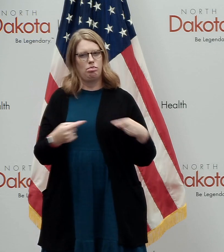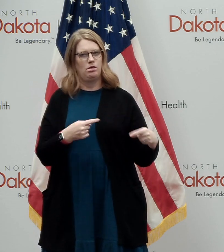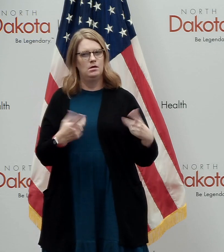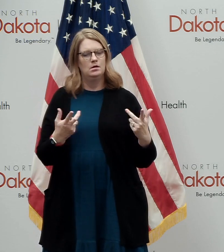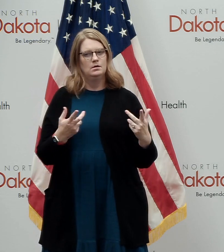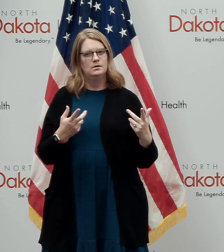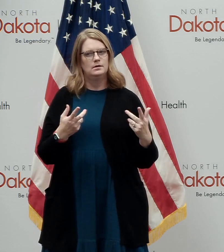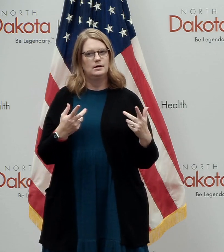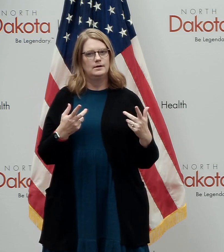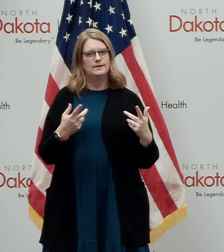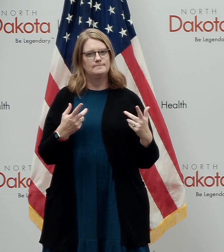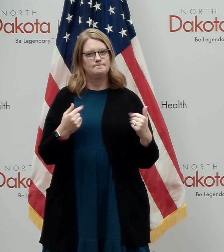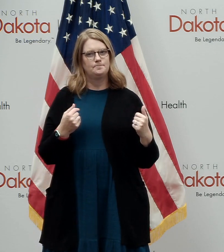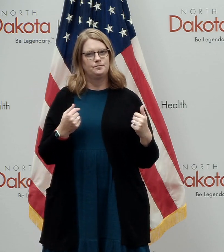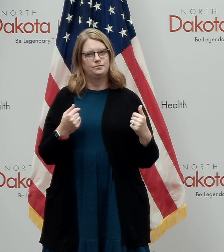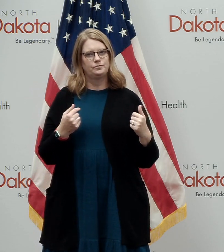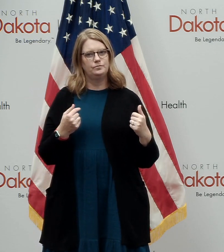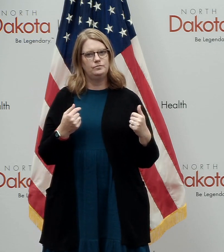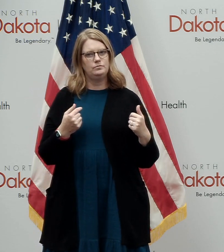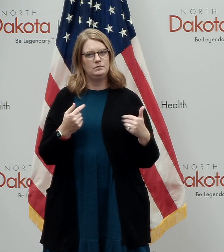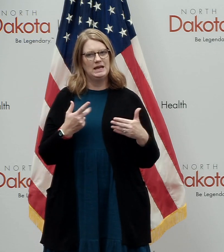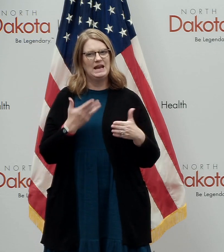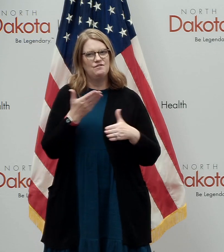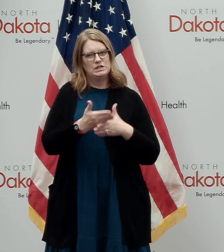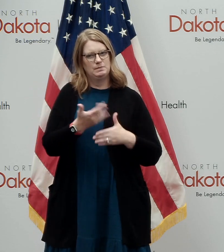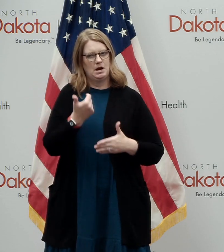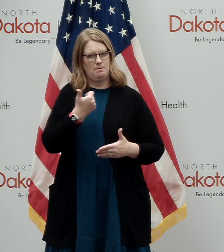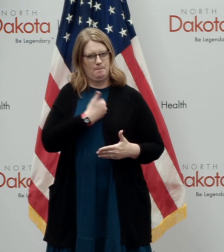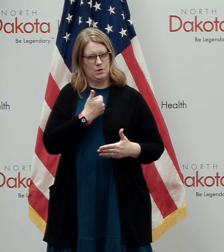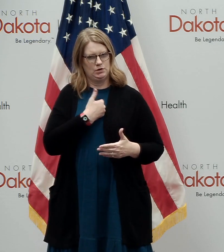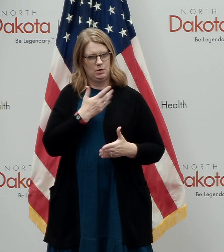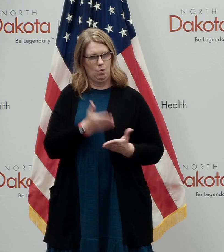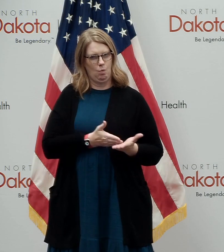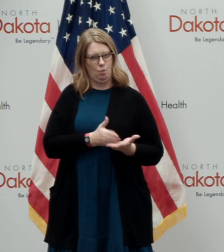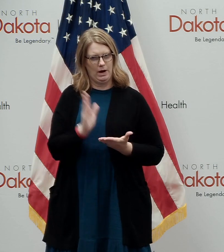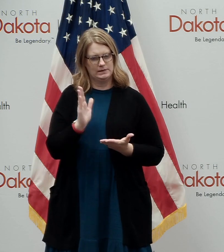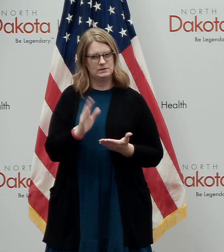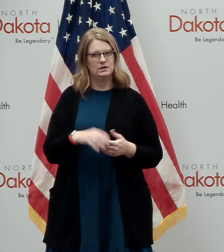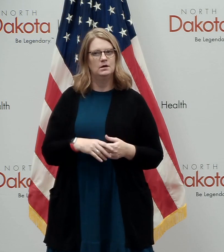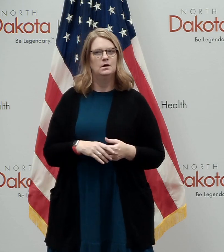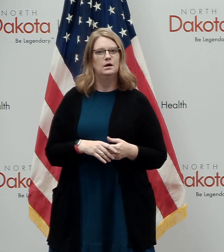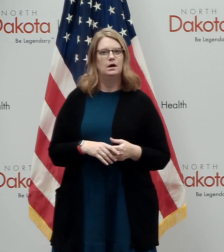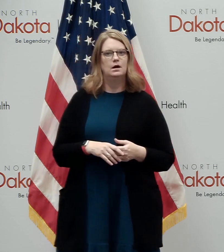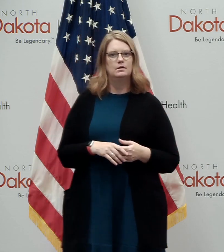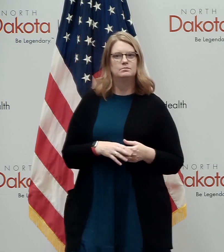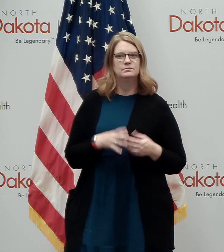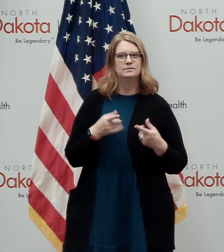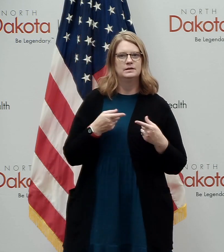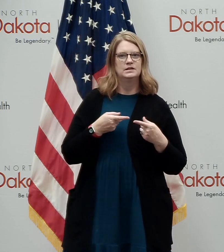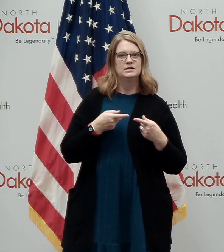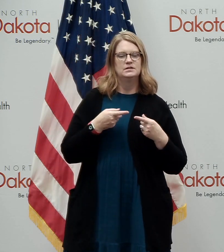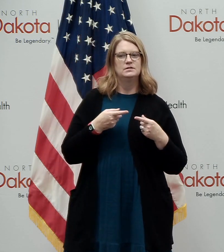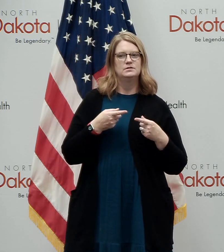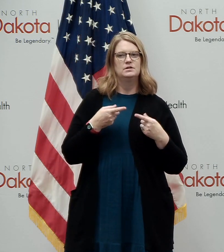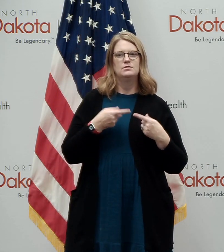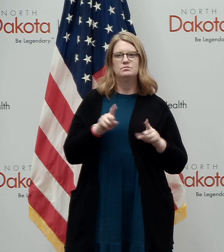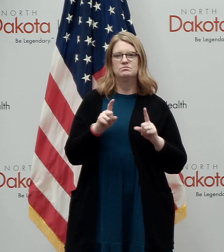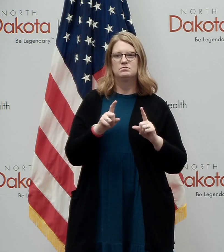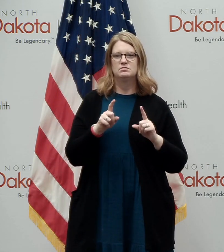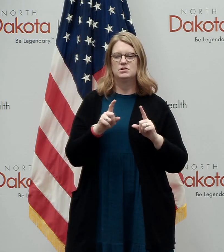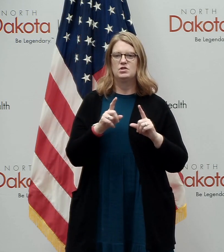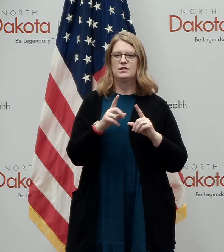around infringement on personal rights. We heard a lot of these during a debate for 3 decades around